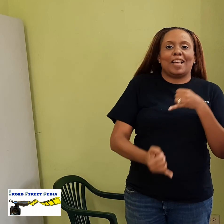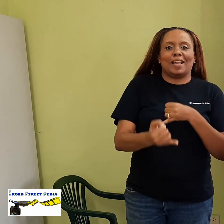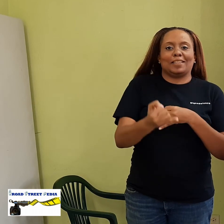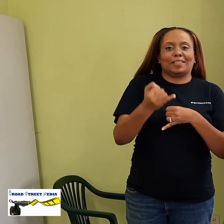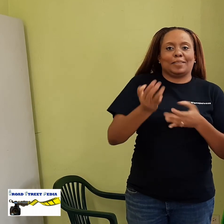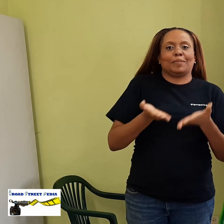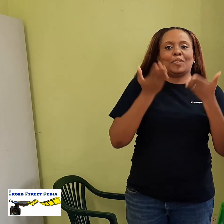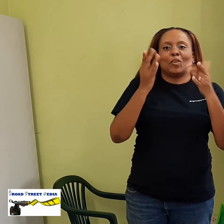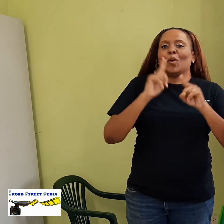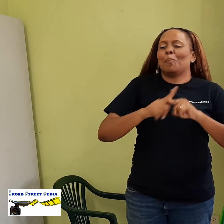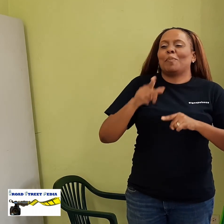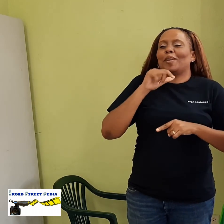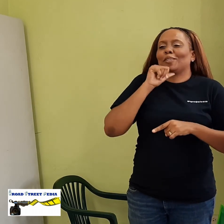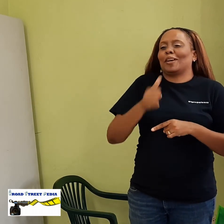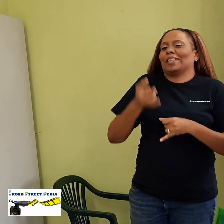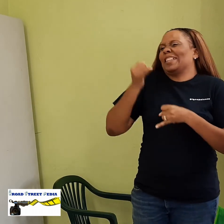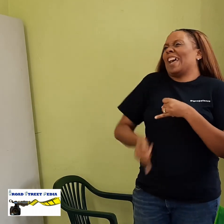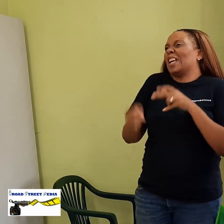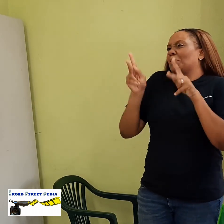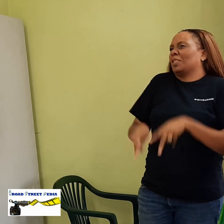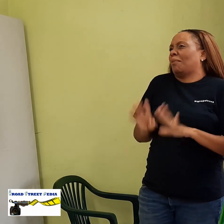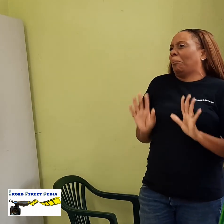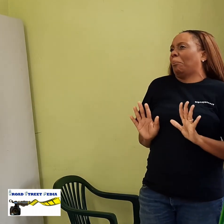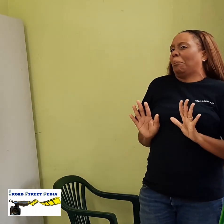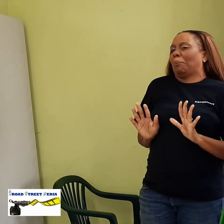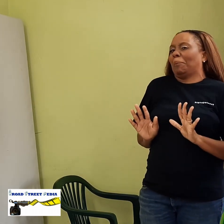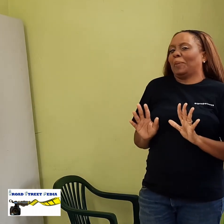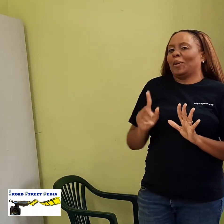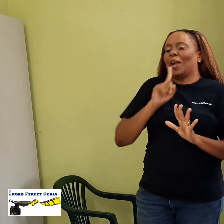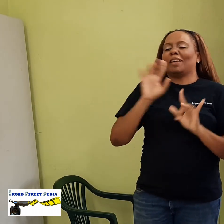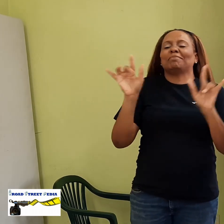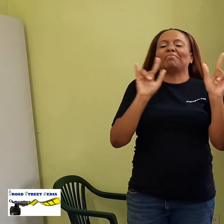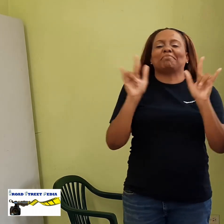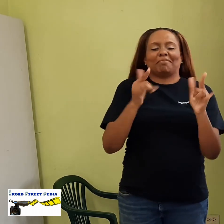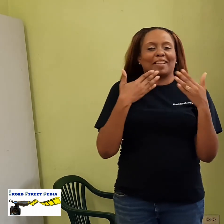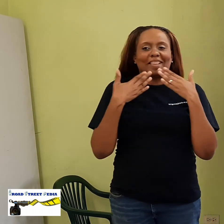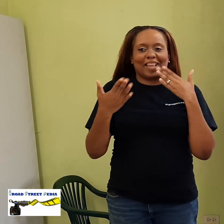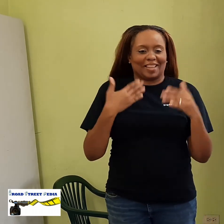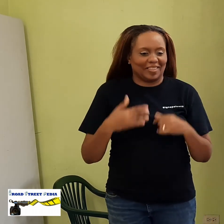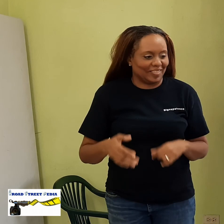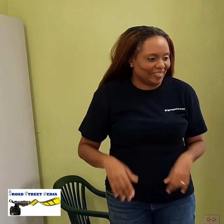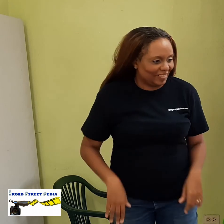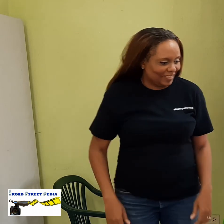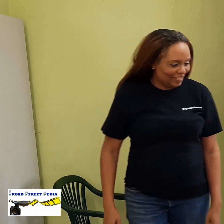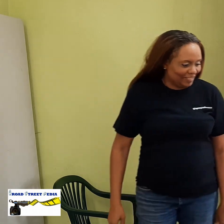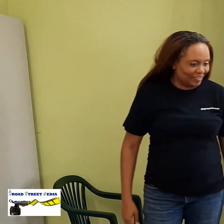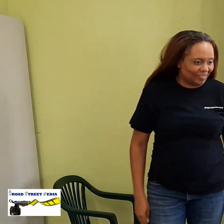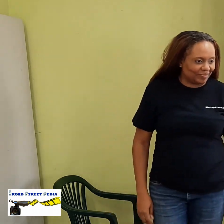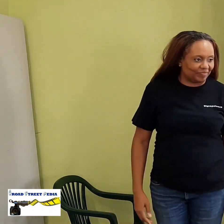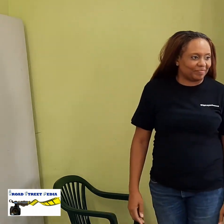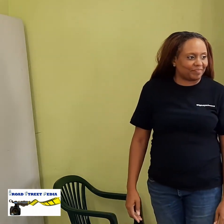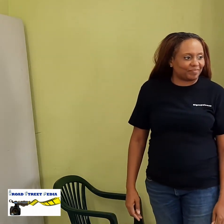by far not the least of anyone. And we love you and we want to say thank you. Thank you.